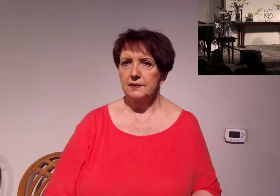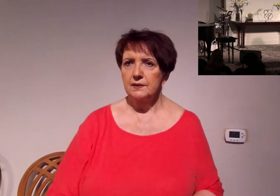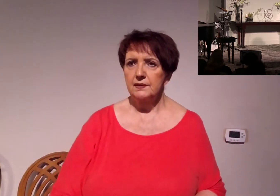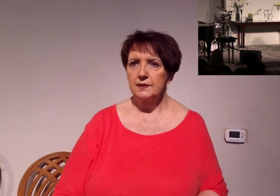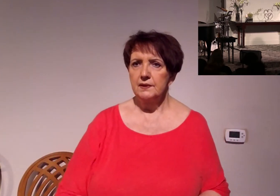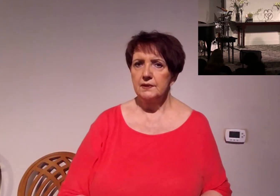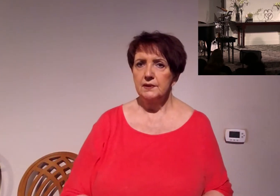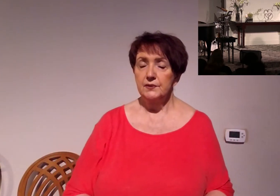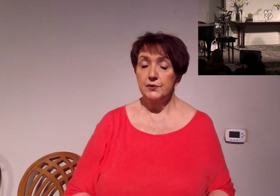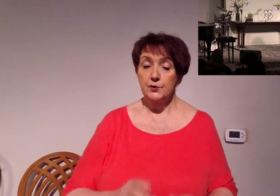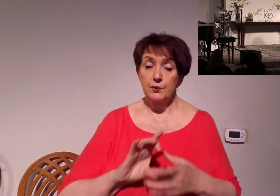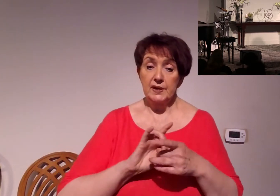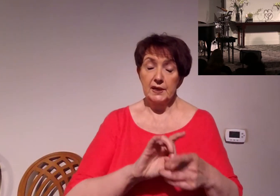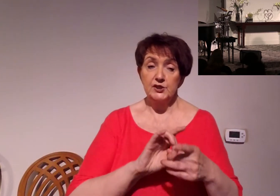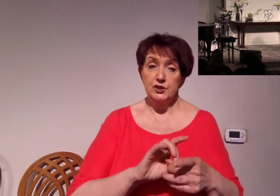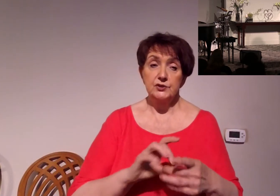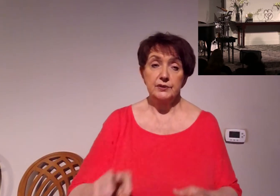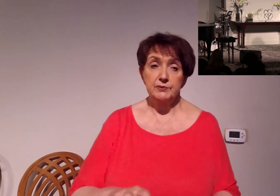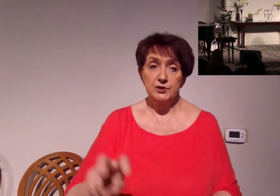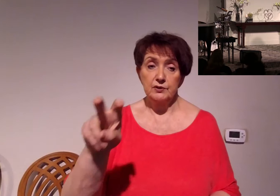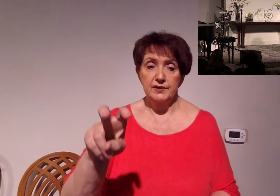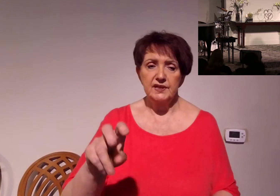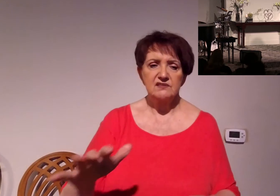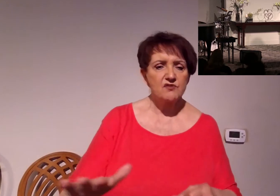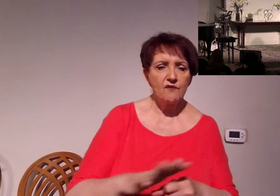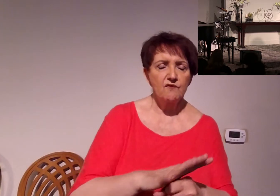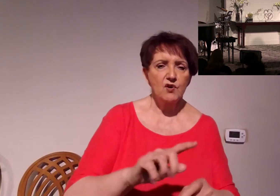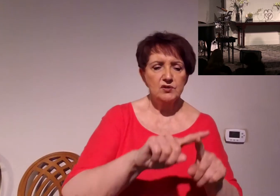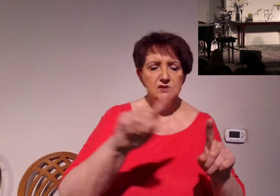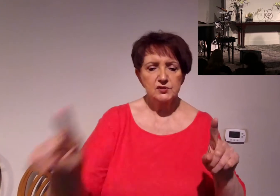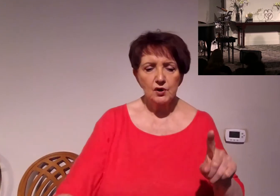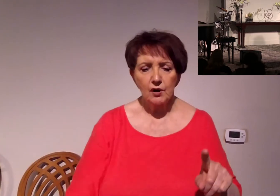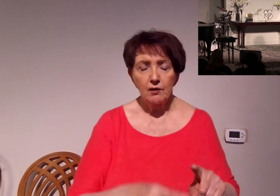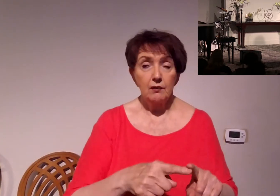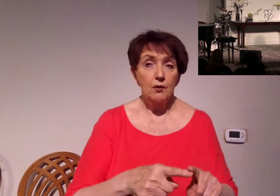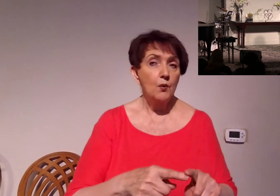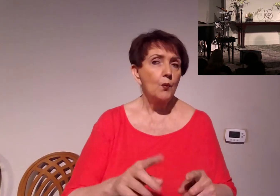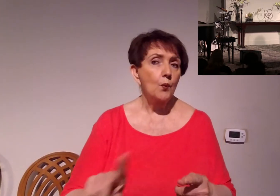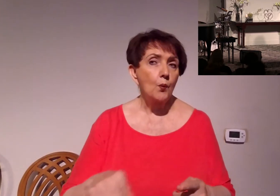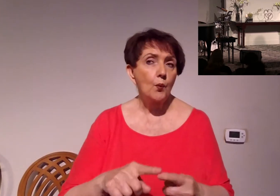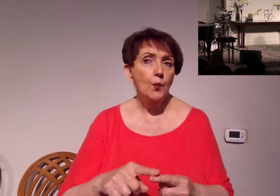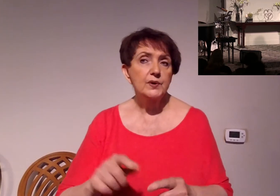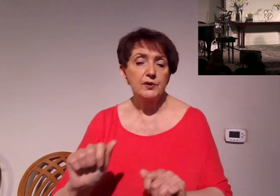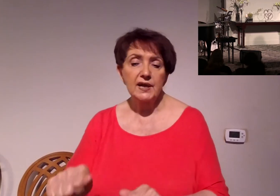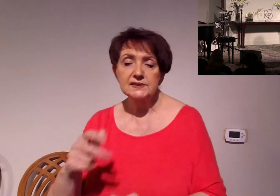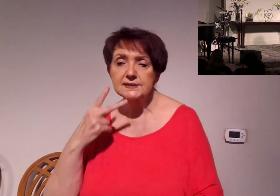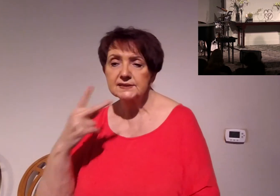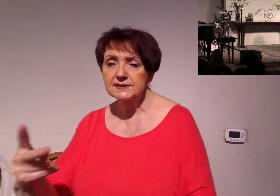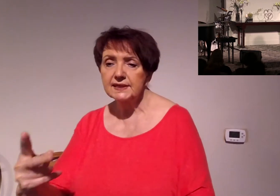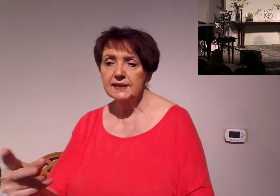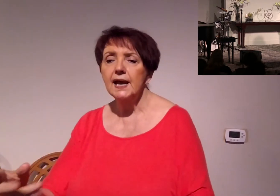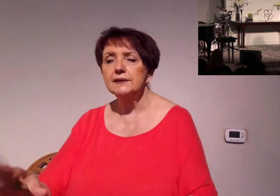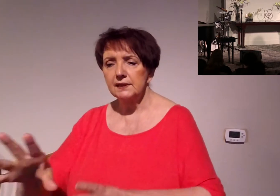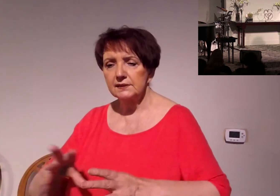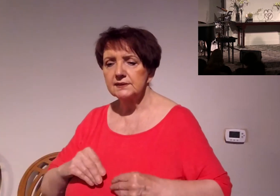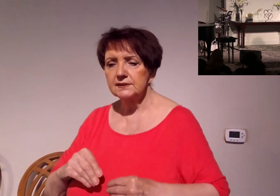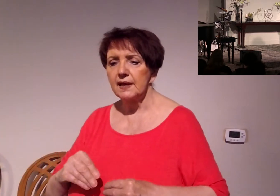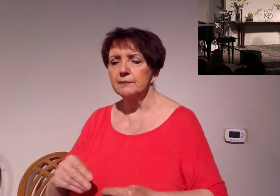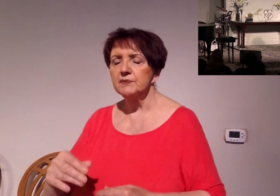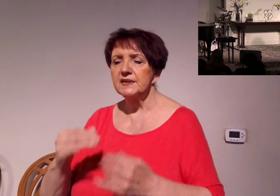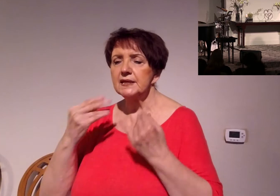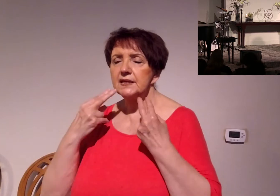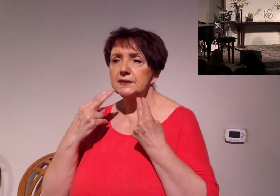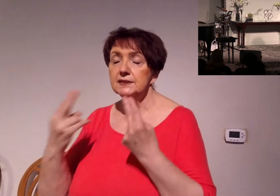Our relationship journey comes full circle when we can see and embrace both our partner's innocence and